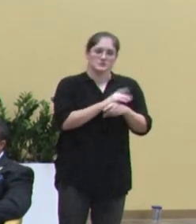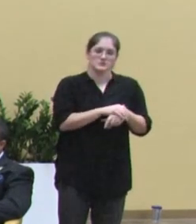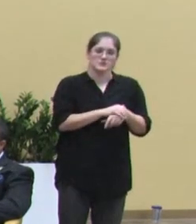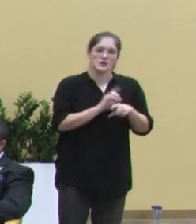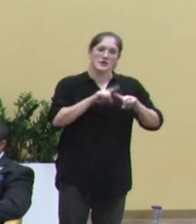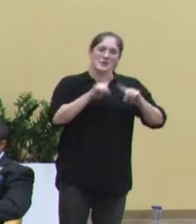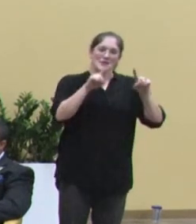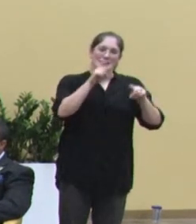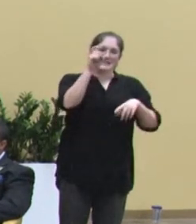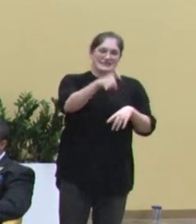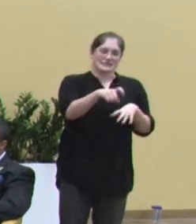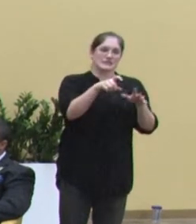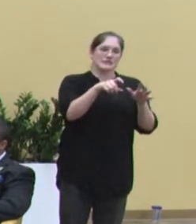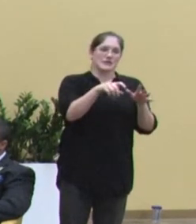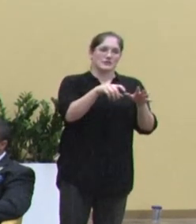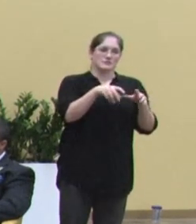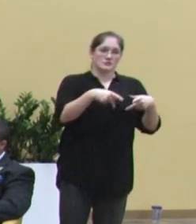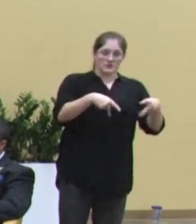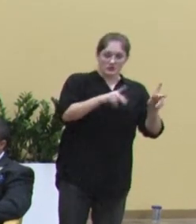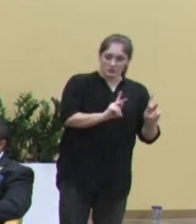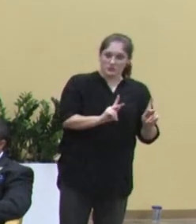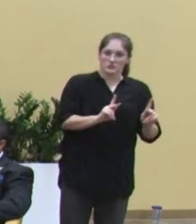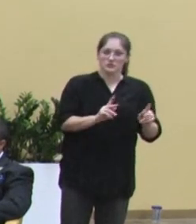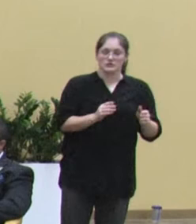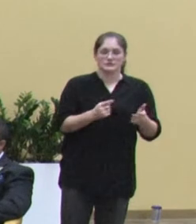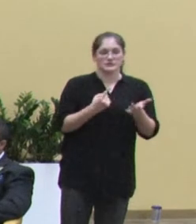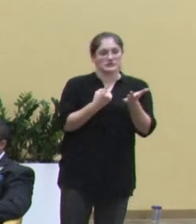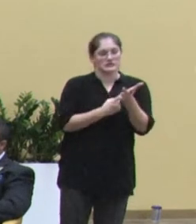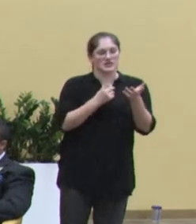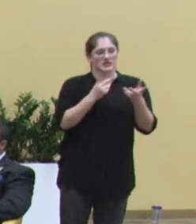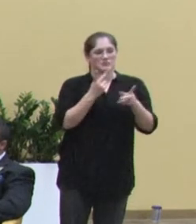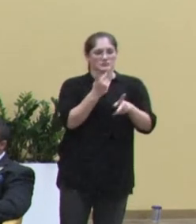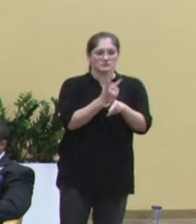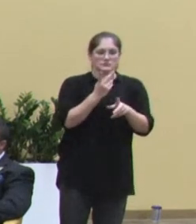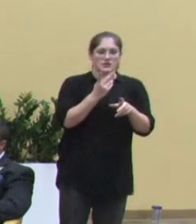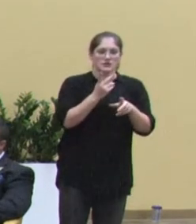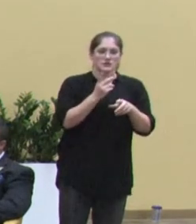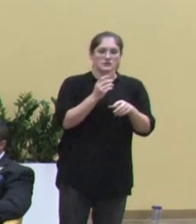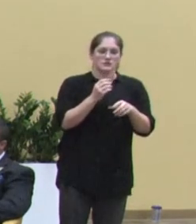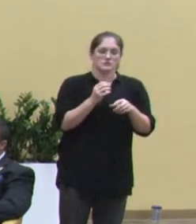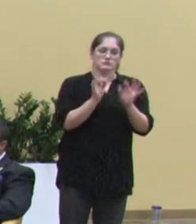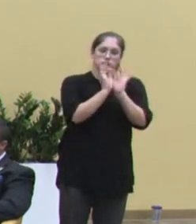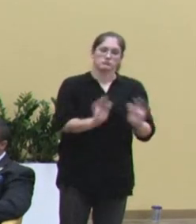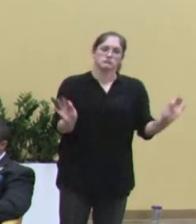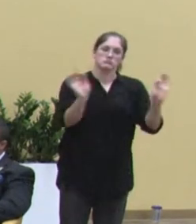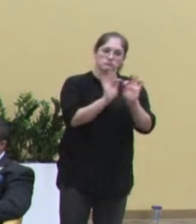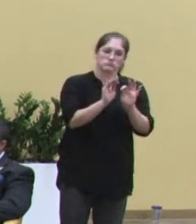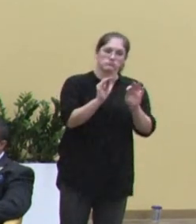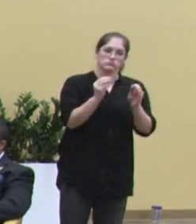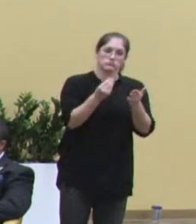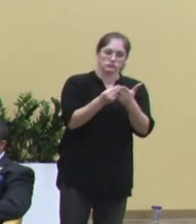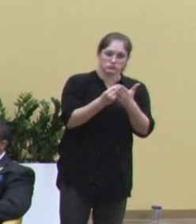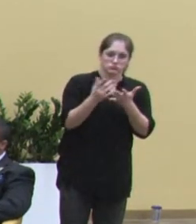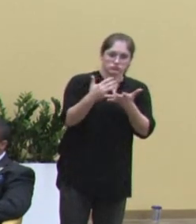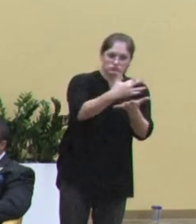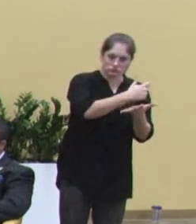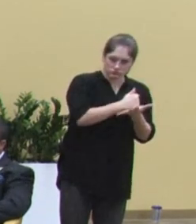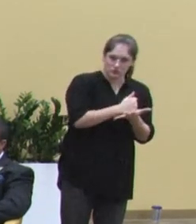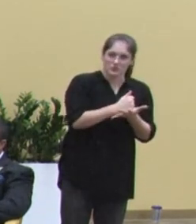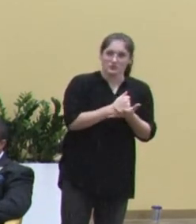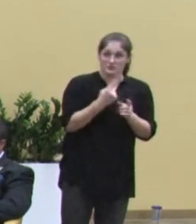that opportunity to be able to have some form of meaningful income that will support that family. Am I